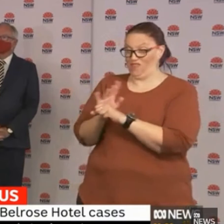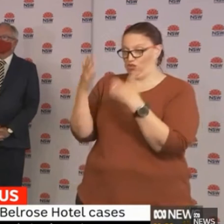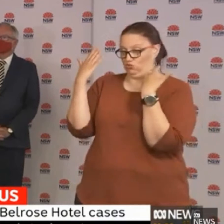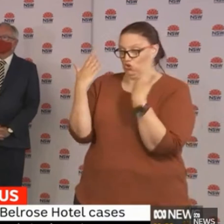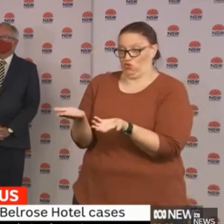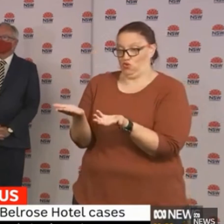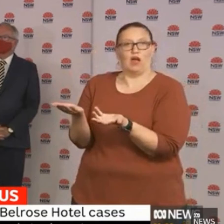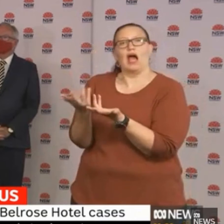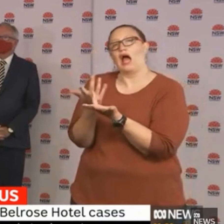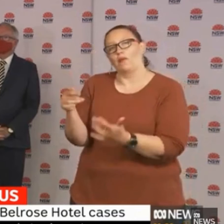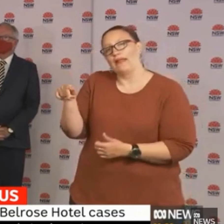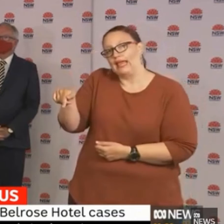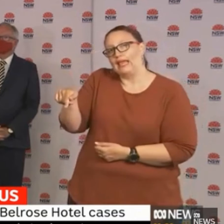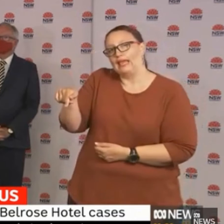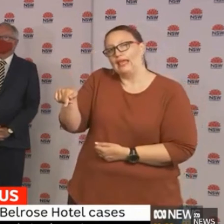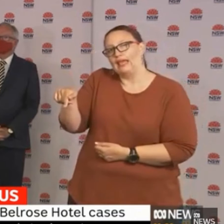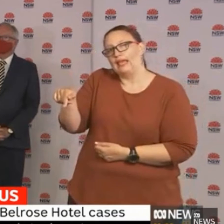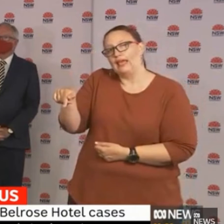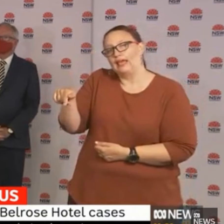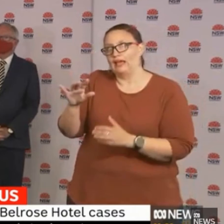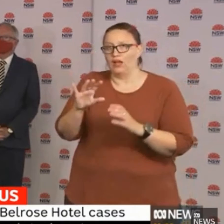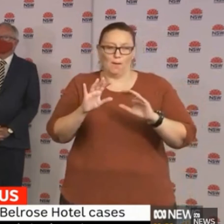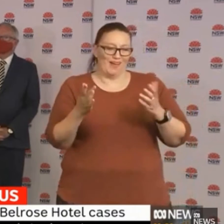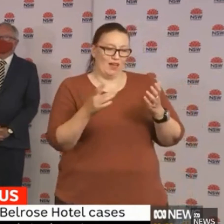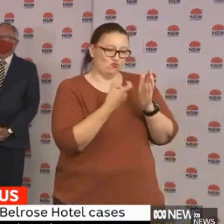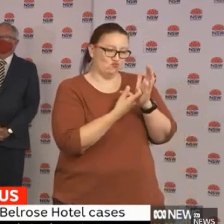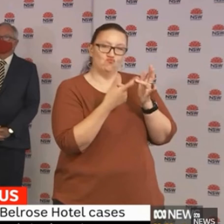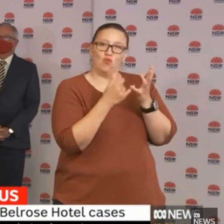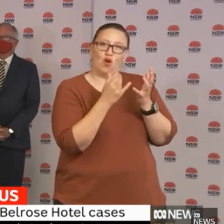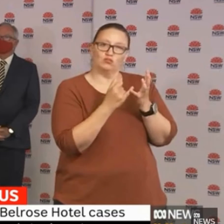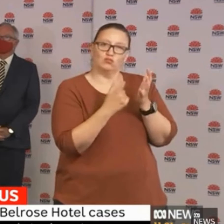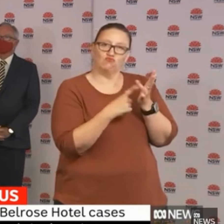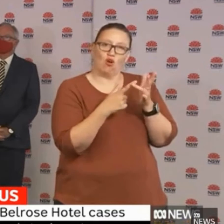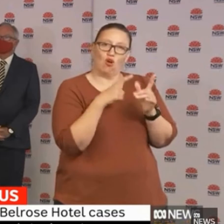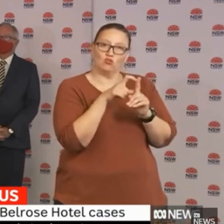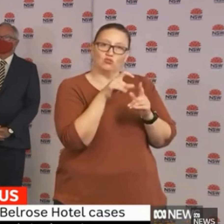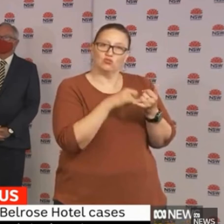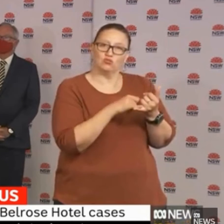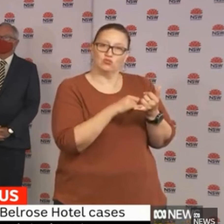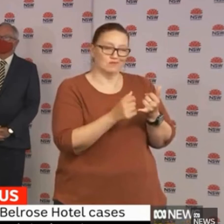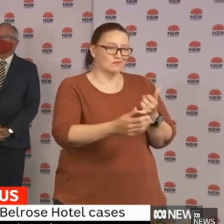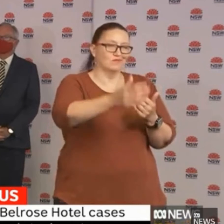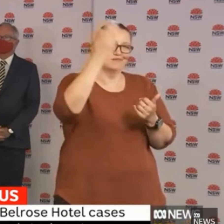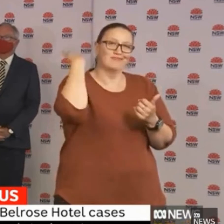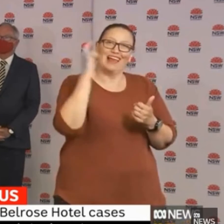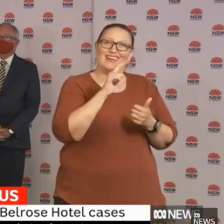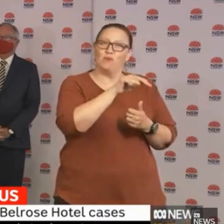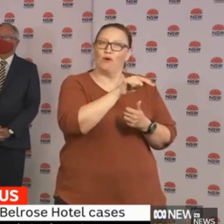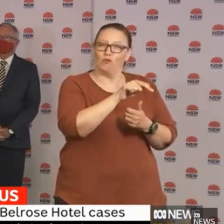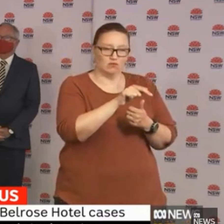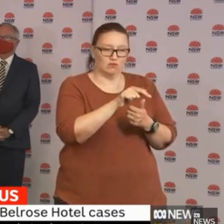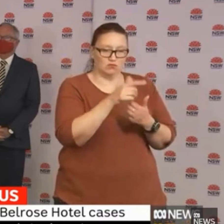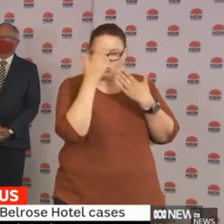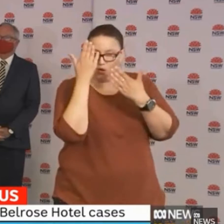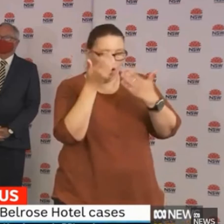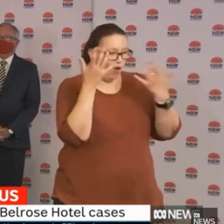to the Crossroads Hotel cluster in terms of, how worrying it is in how many cases can't be linked? So